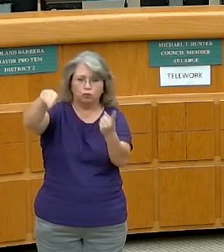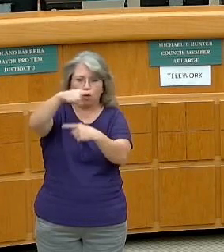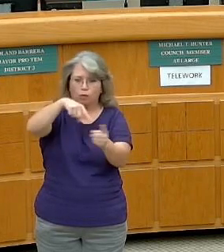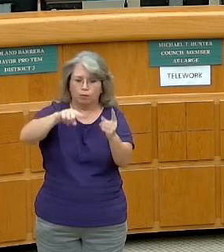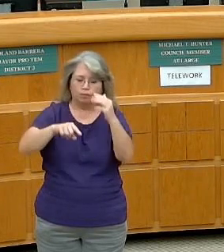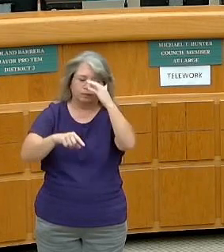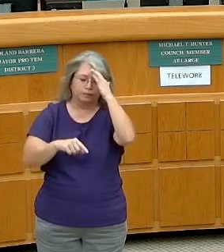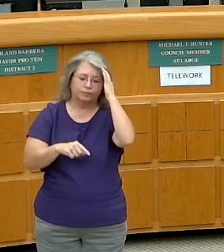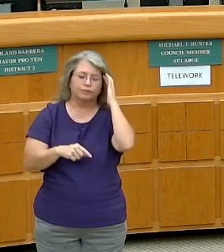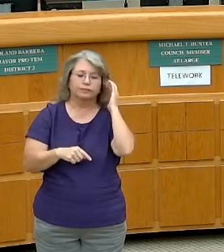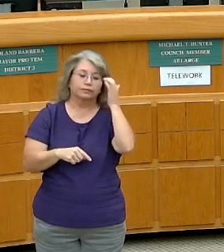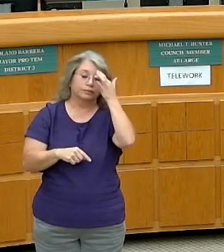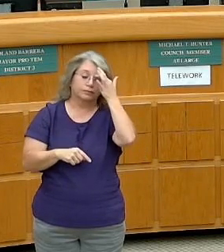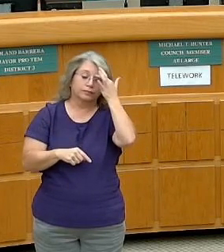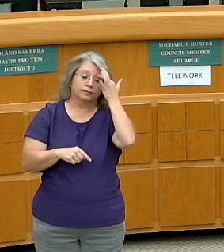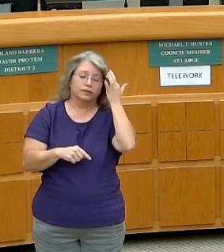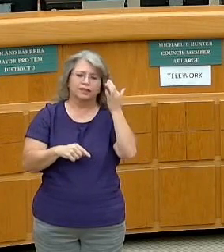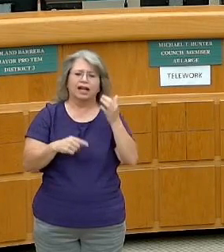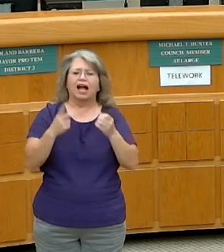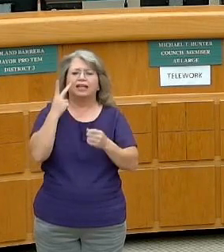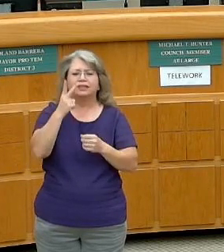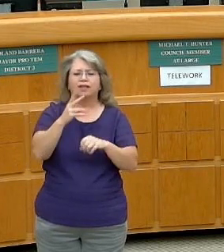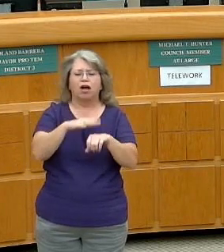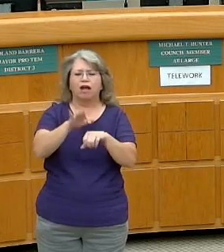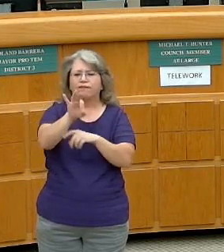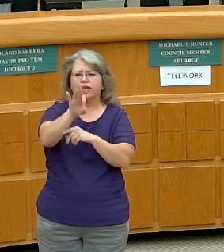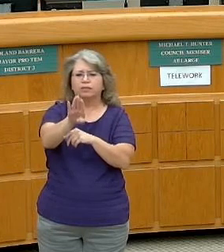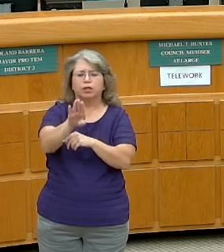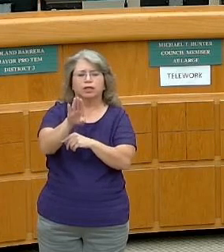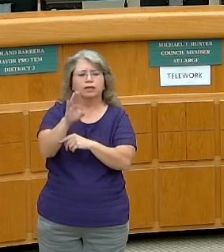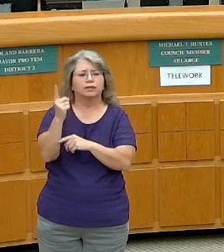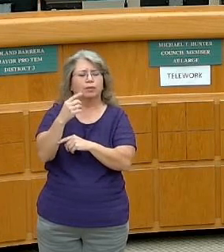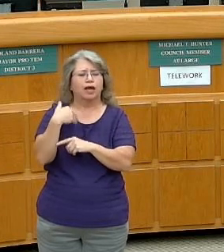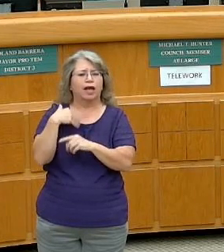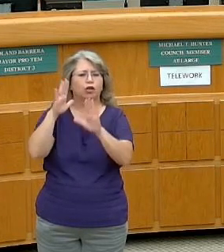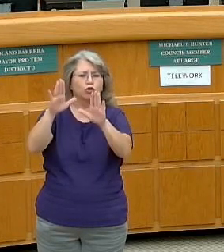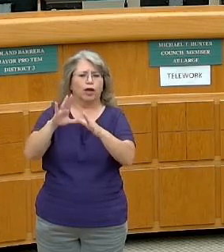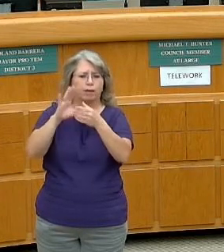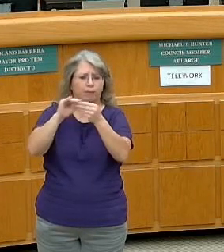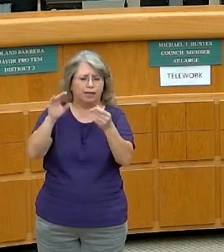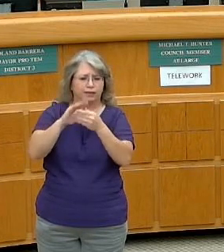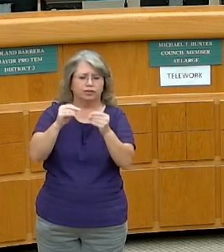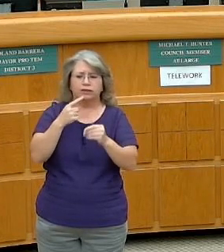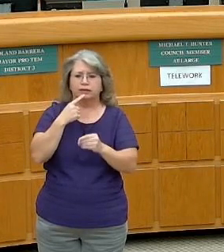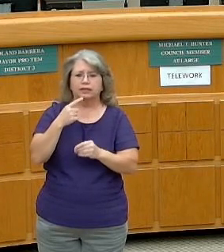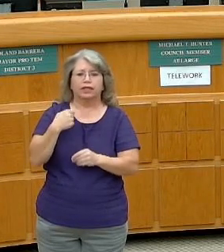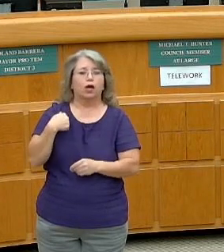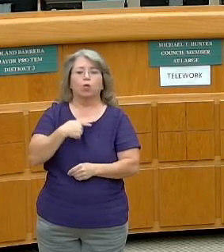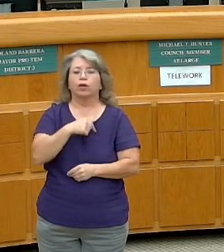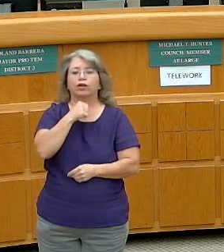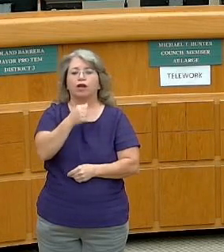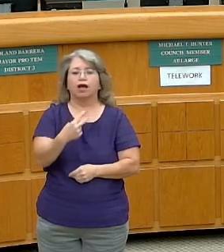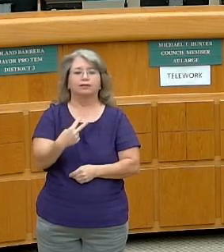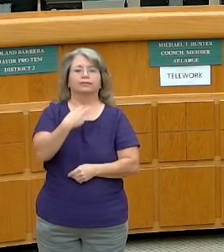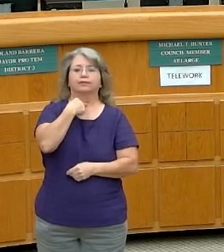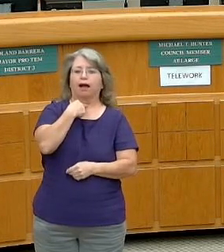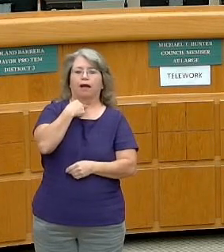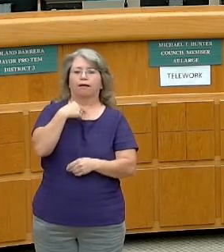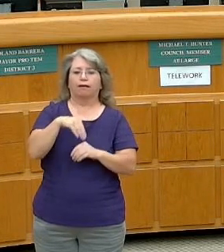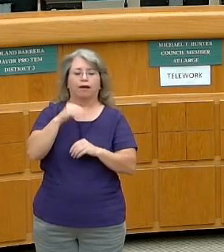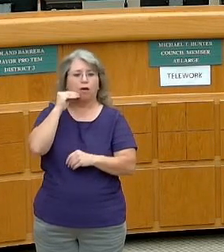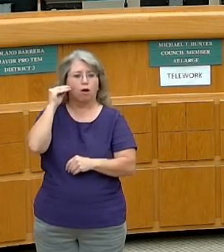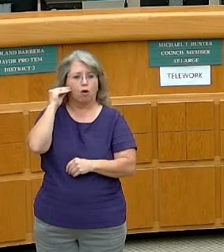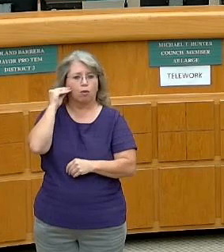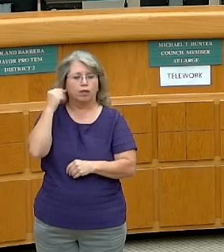us, I saw someone had something up on there that I think was a great message. It says, we're not stuck at home.